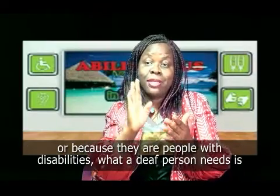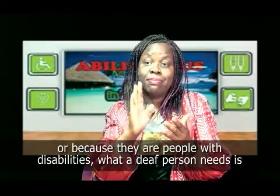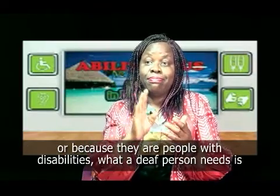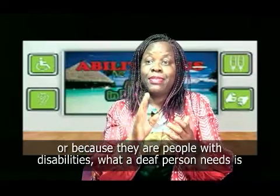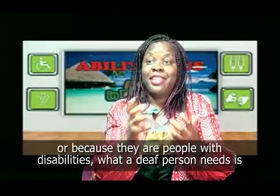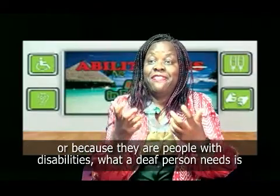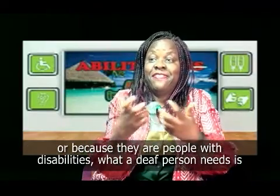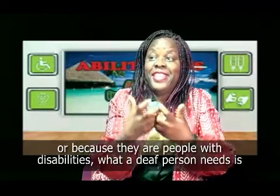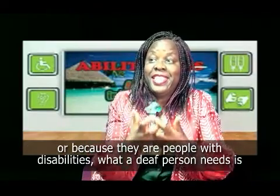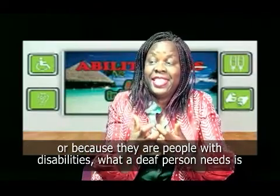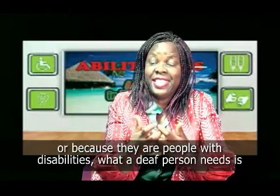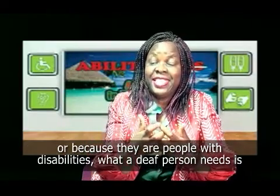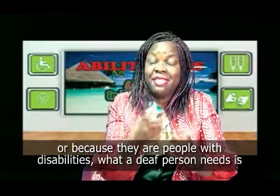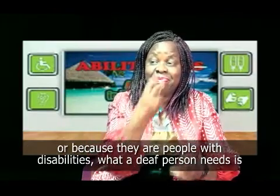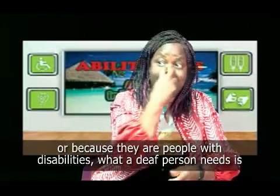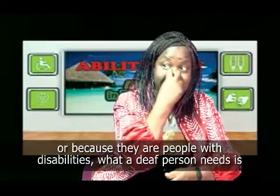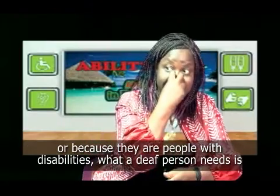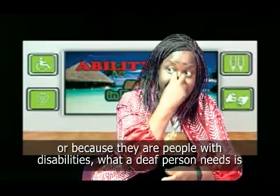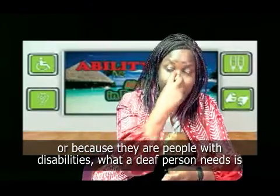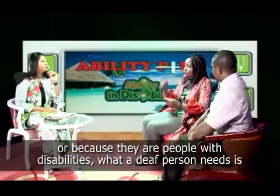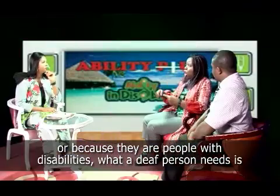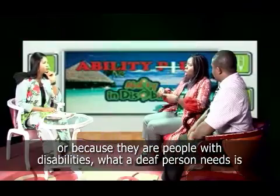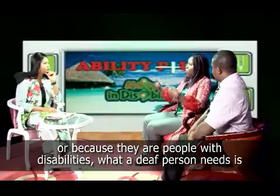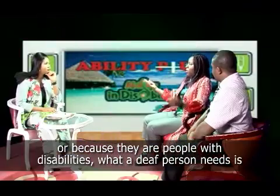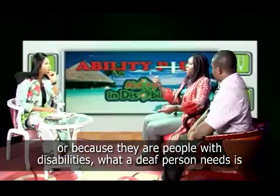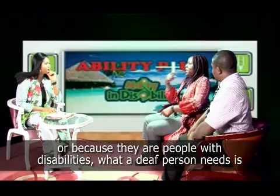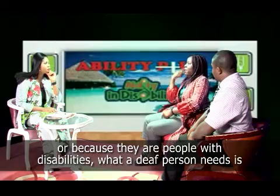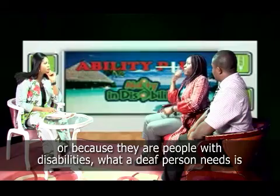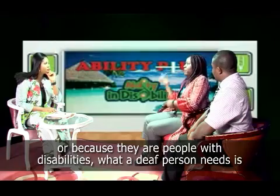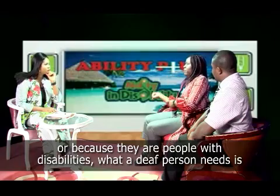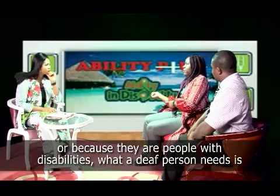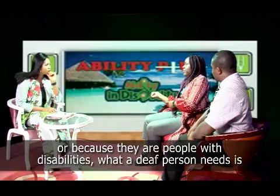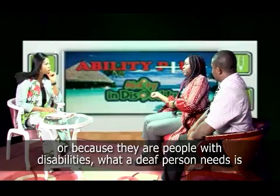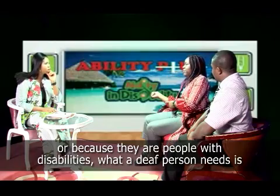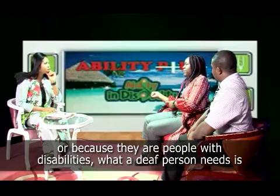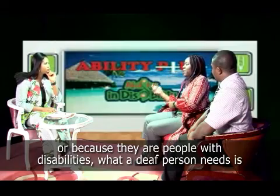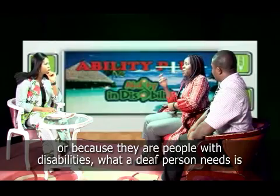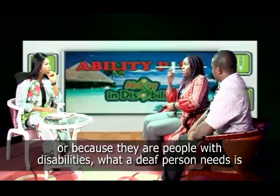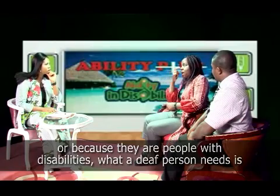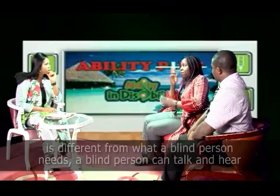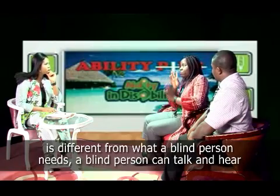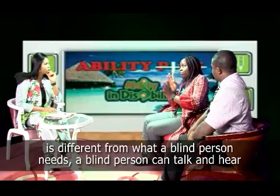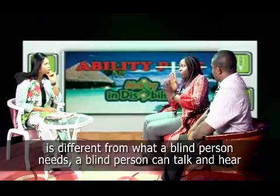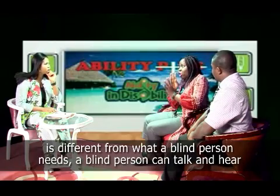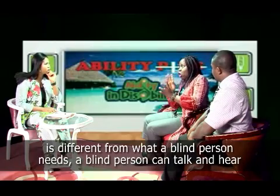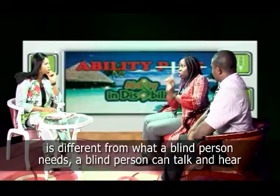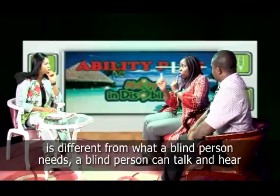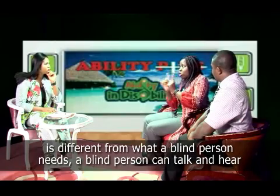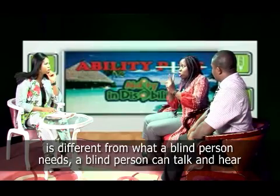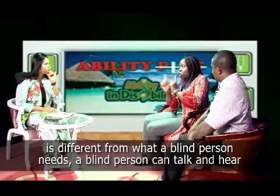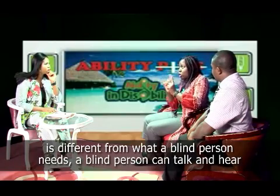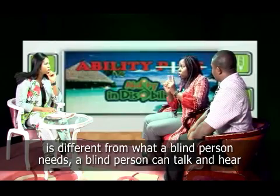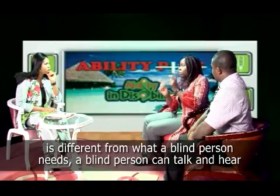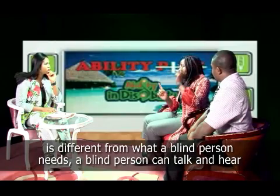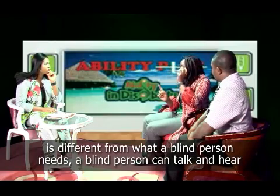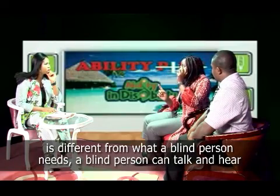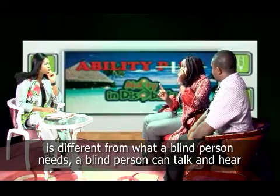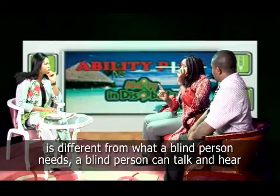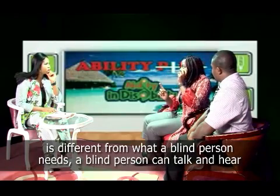people with disabilities, because what a deaf person needs is different from what a blind person needs. A blind person